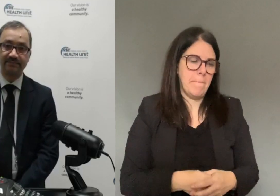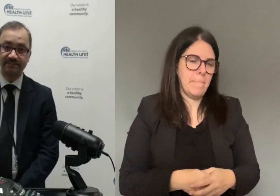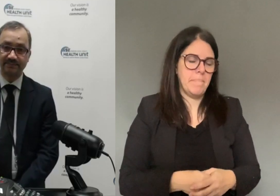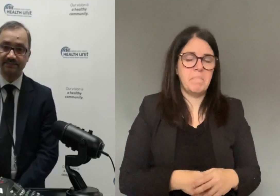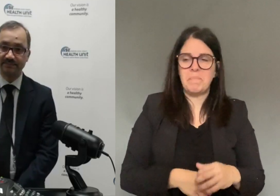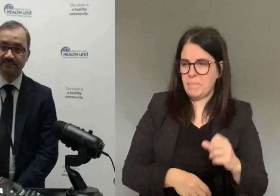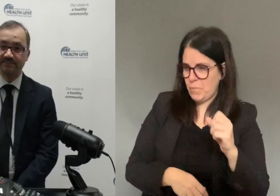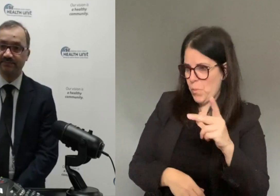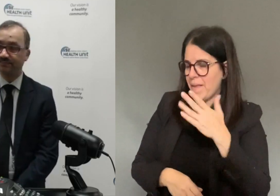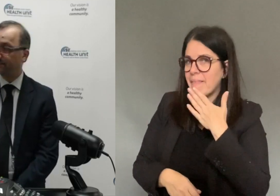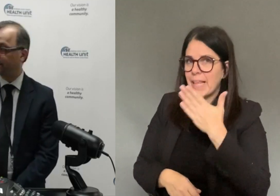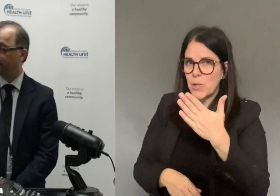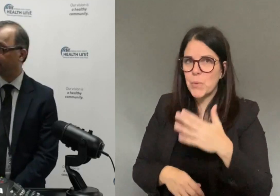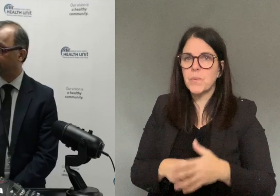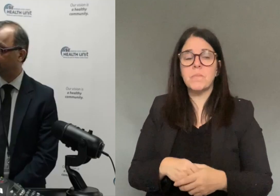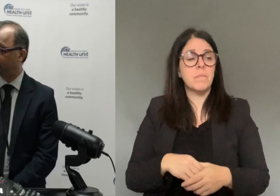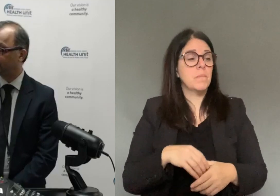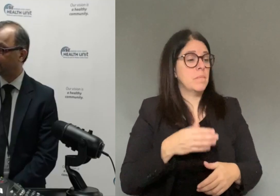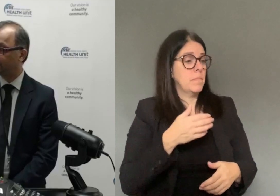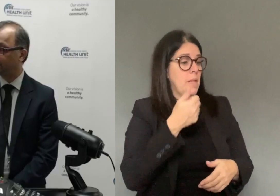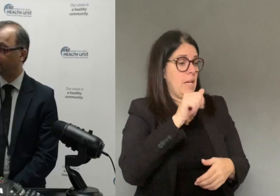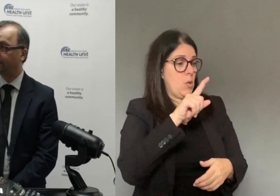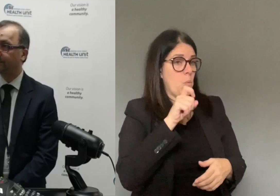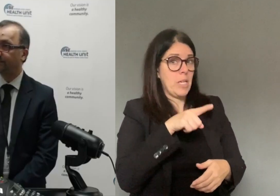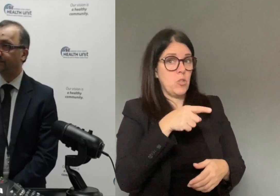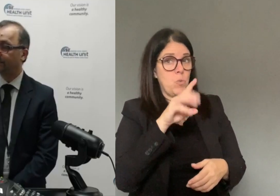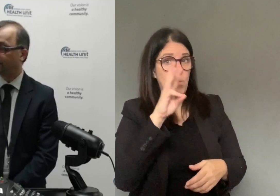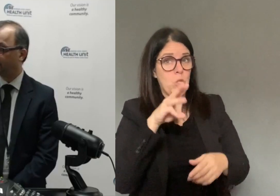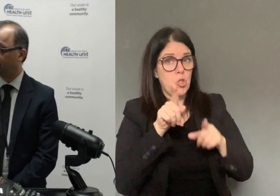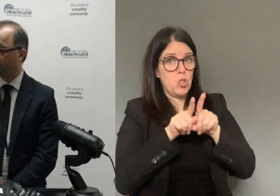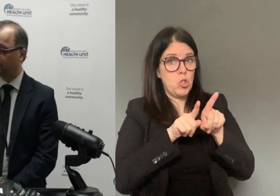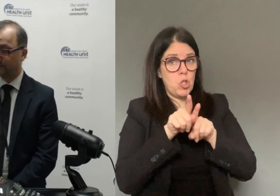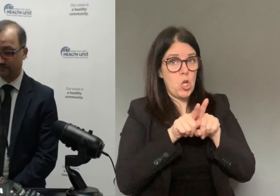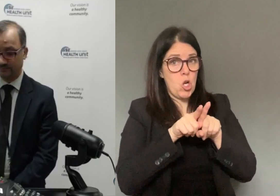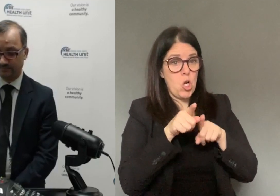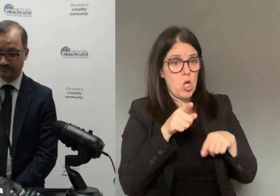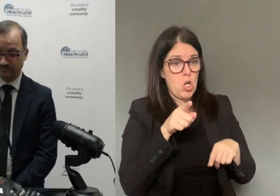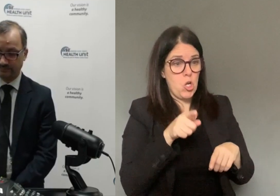Okay, thank you. Any questions from the Windsor Star?